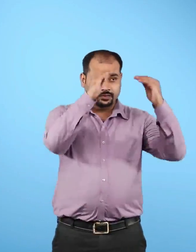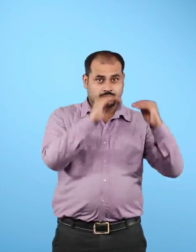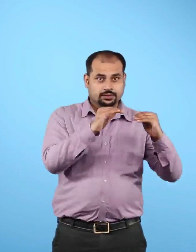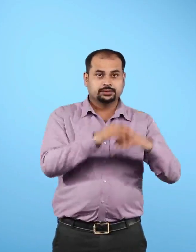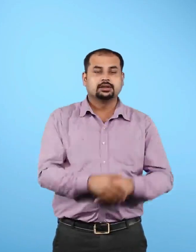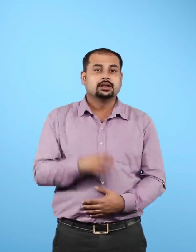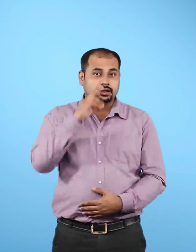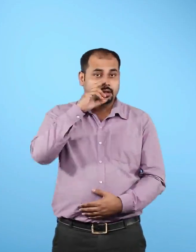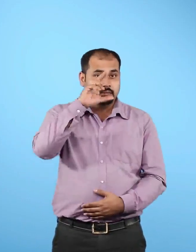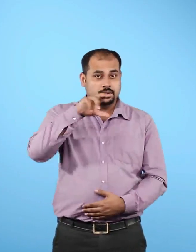Nepal.